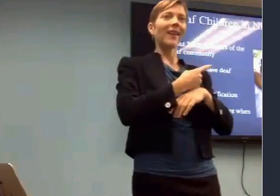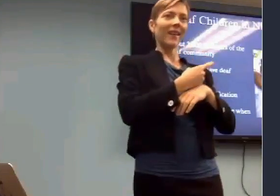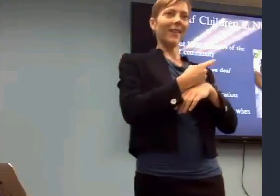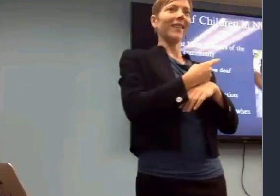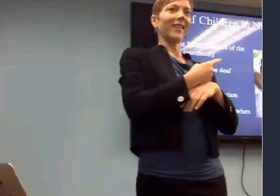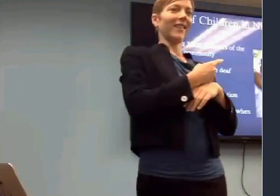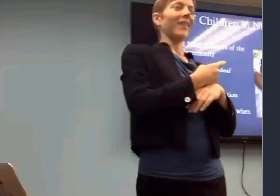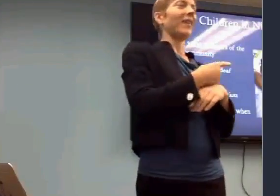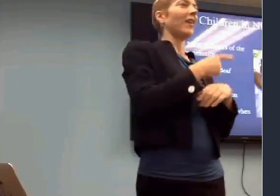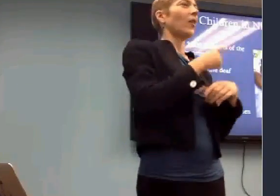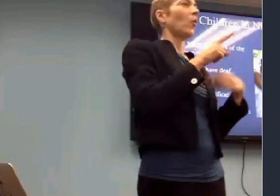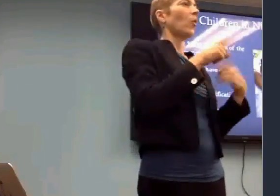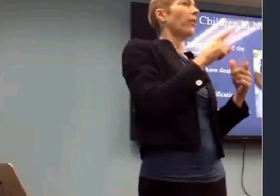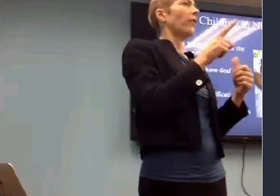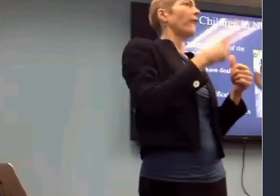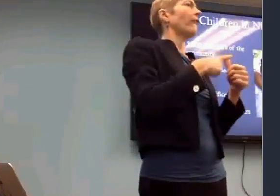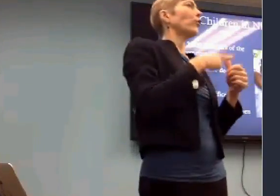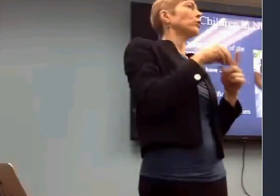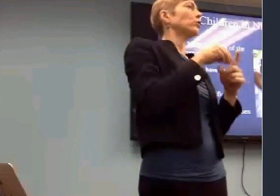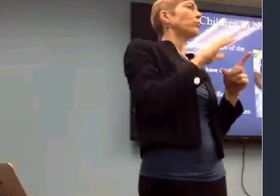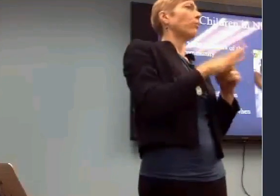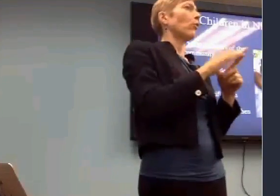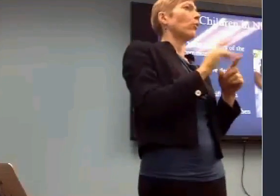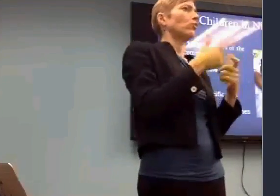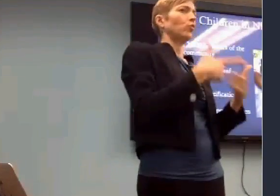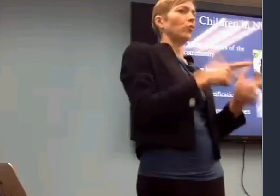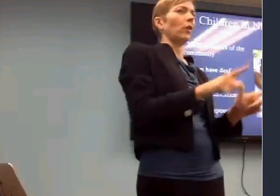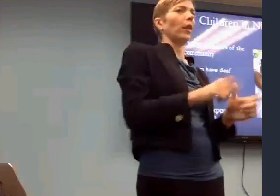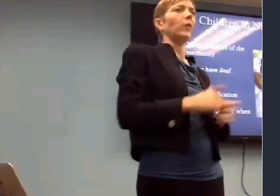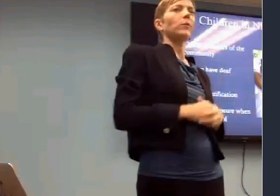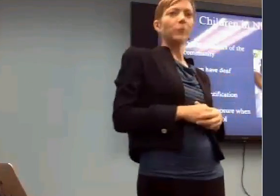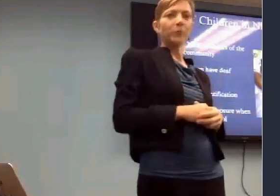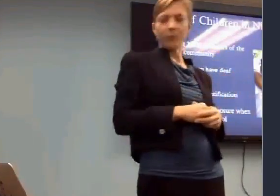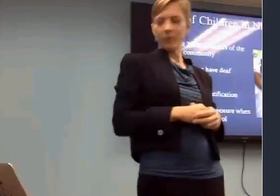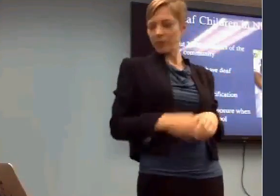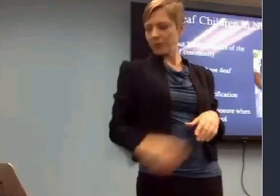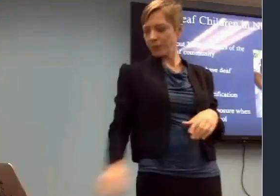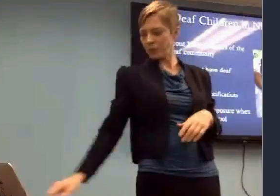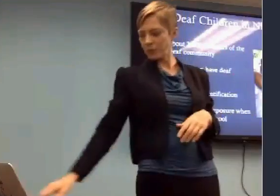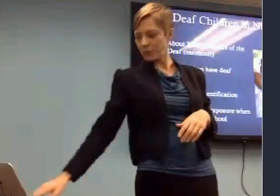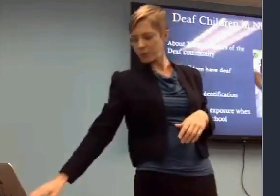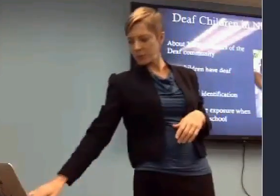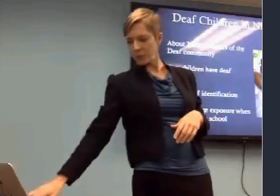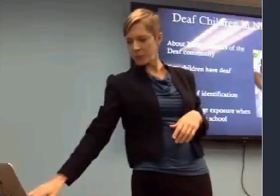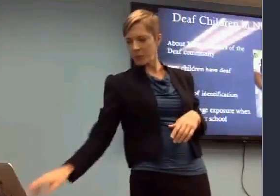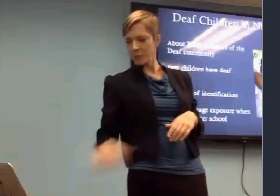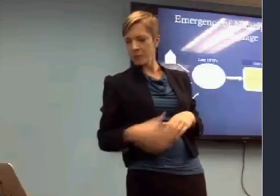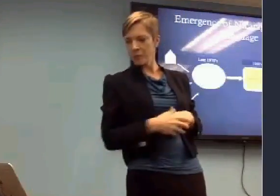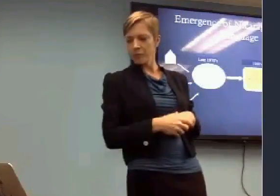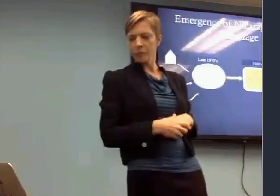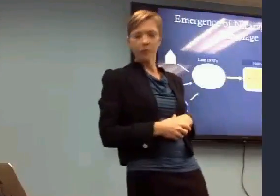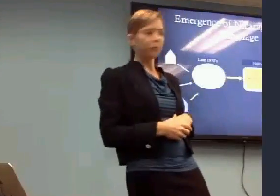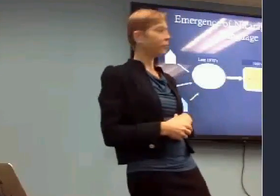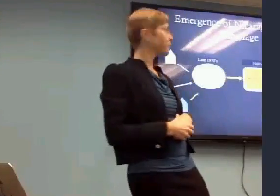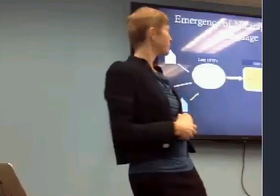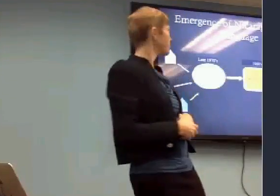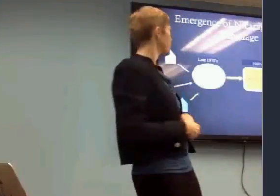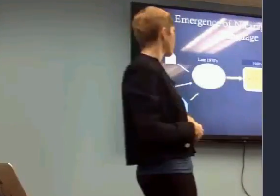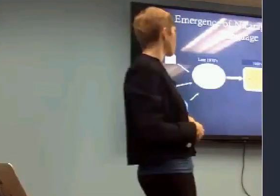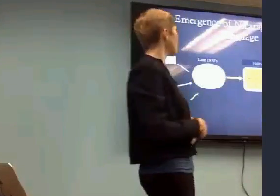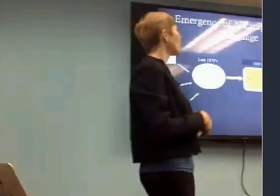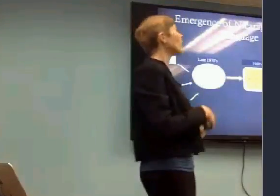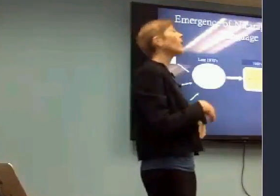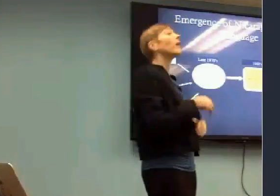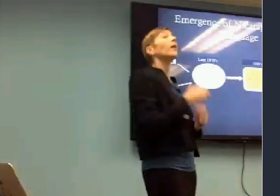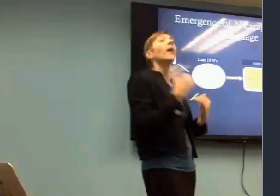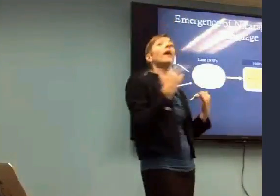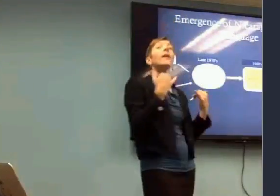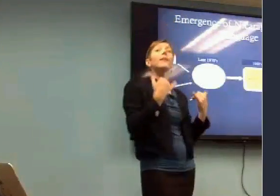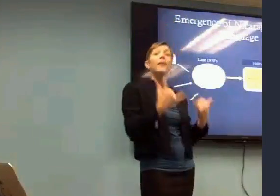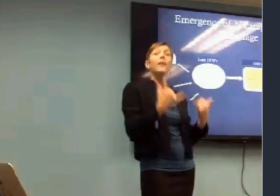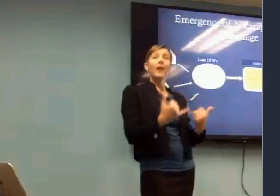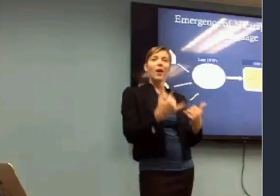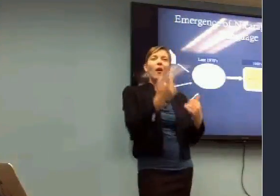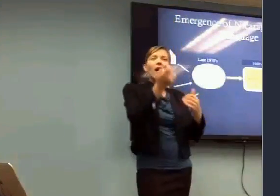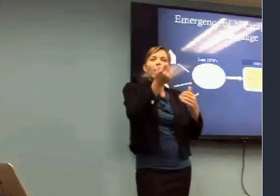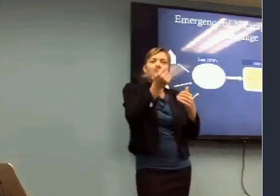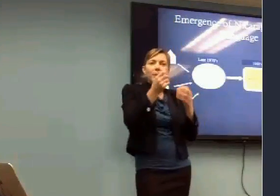when we can actually identify the exact day at which these deaf children are exposed to sign language because it corresponds to their first day of